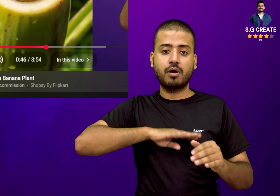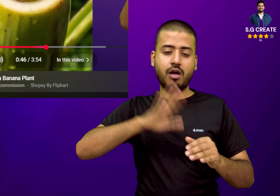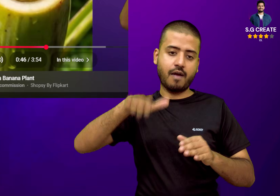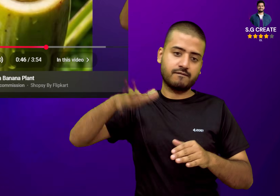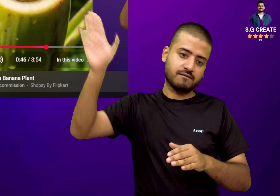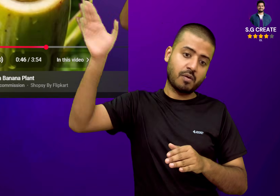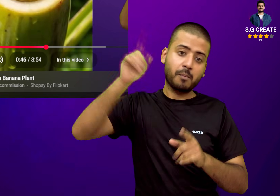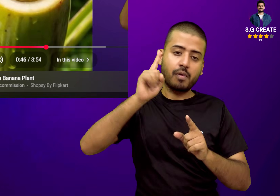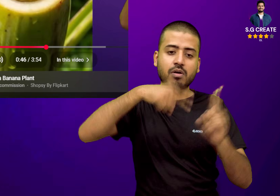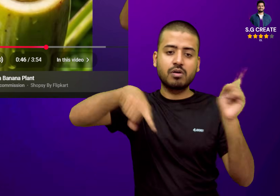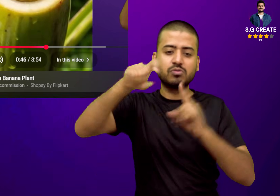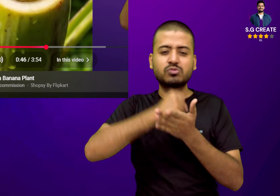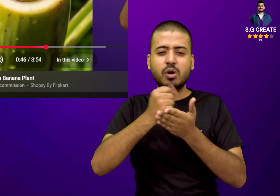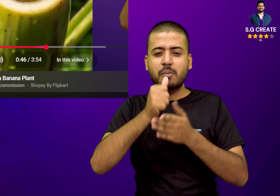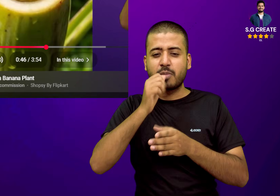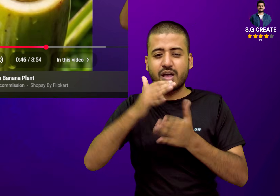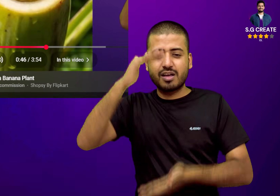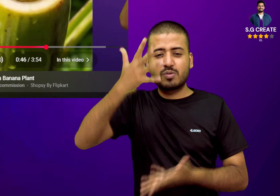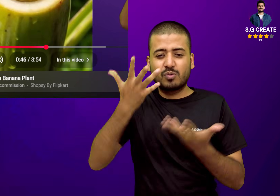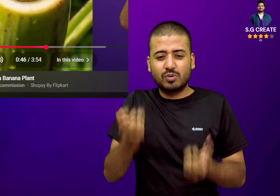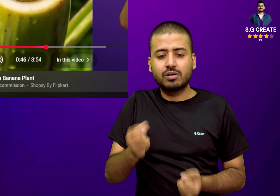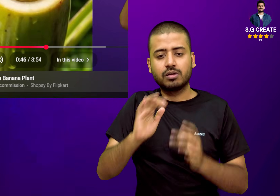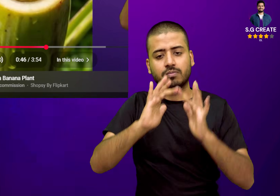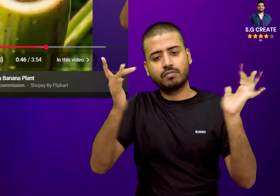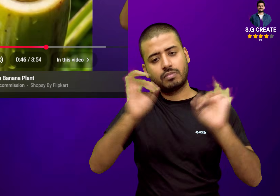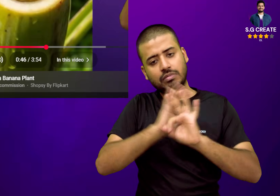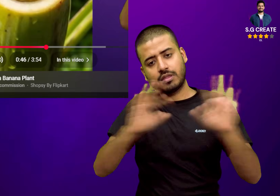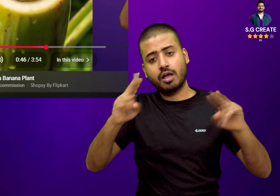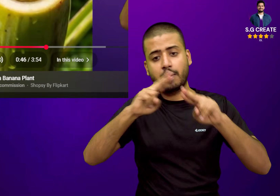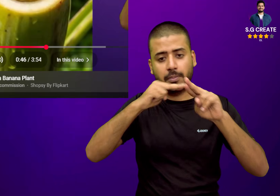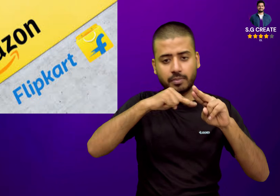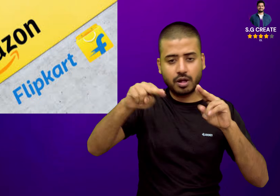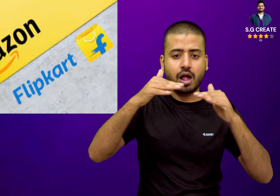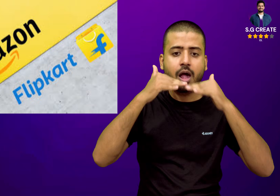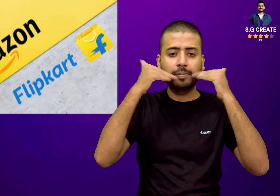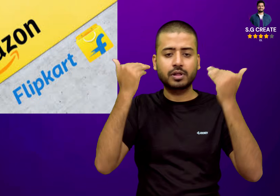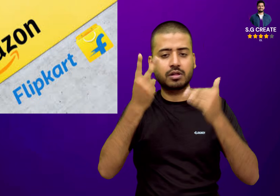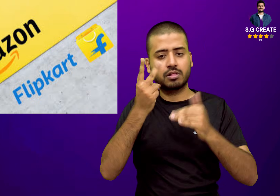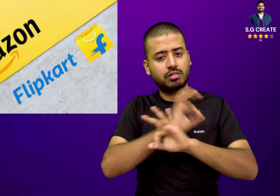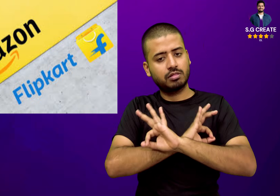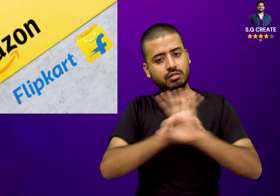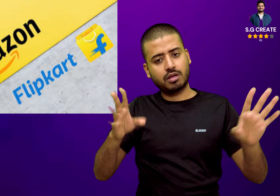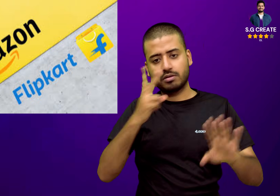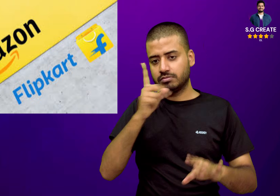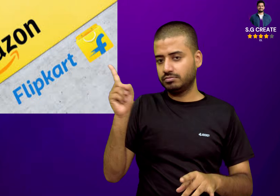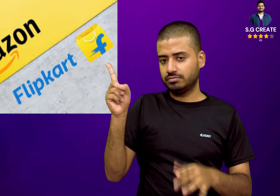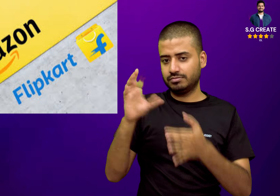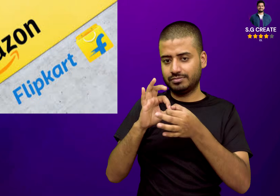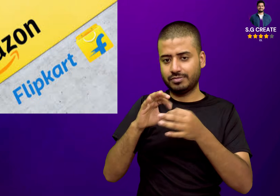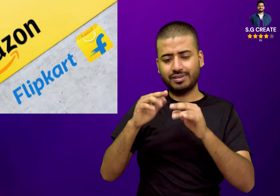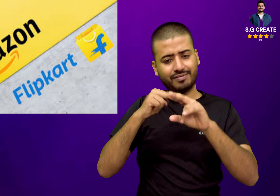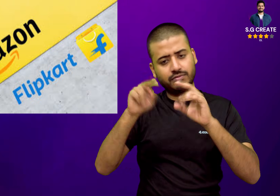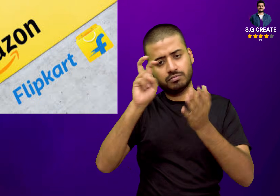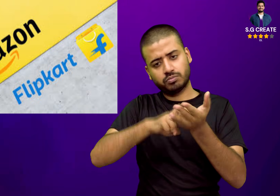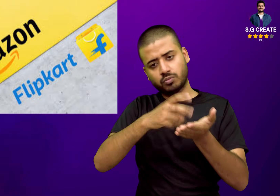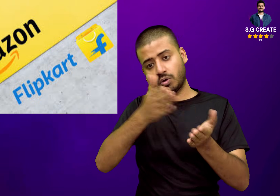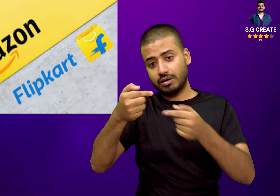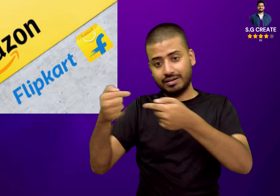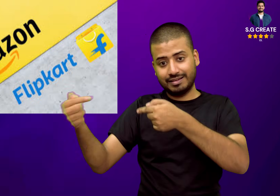soap wash. On the 3rd day, gently wash the outer fabric with mild soap and rinse thoroughly to ensure the water is completely safe